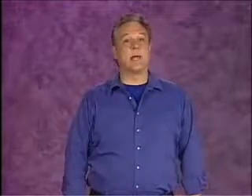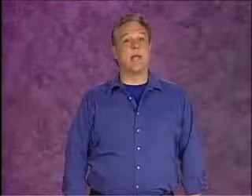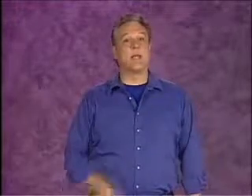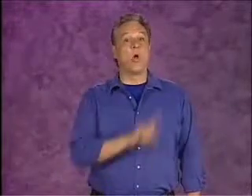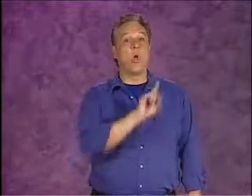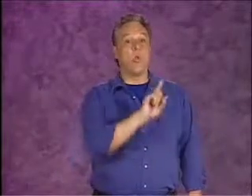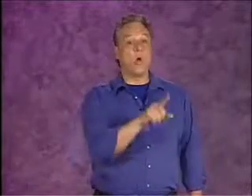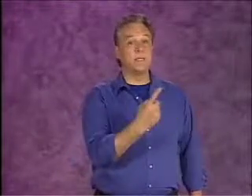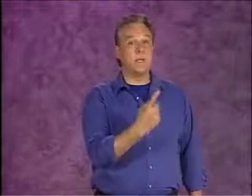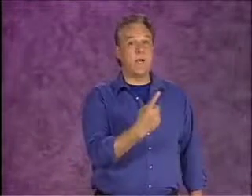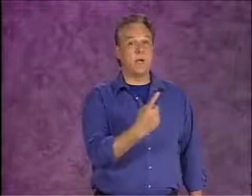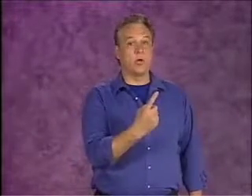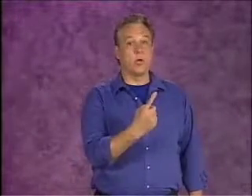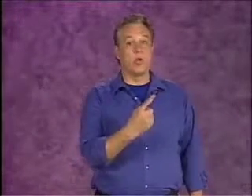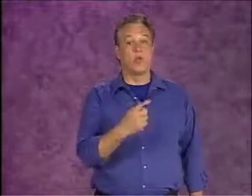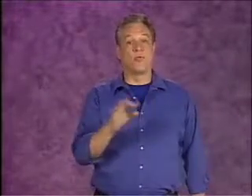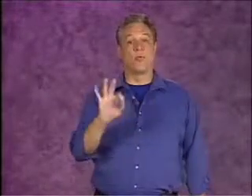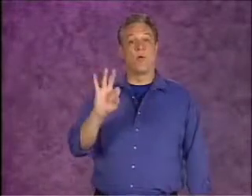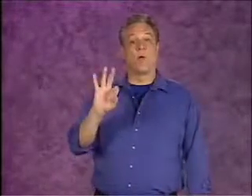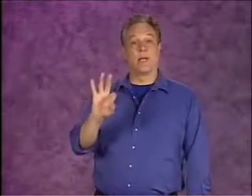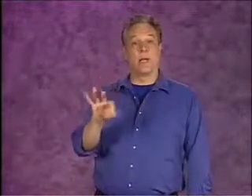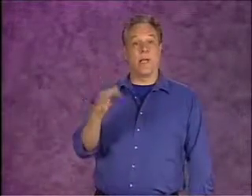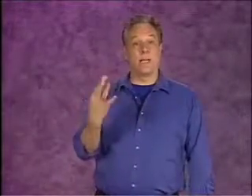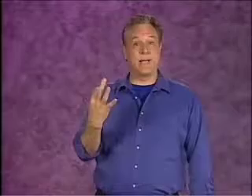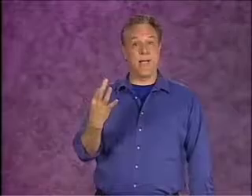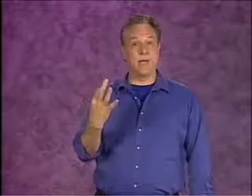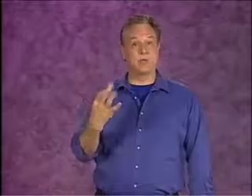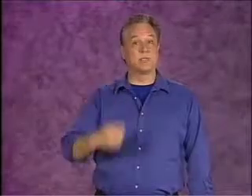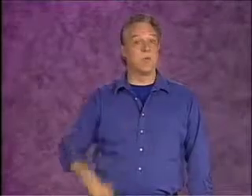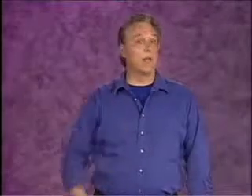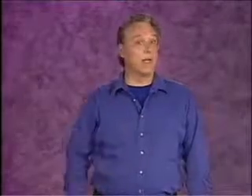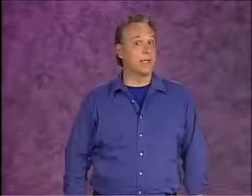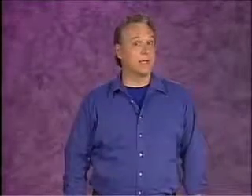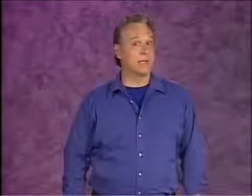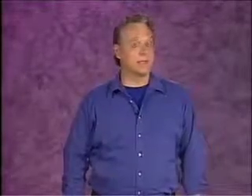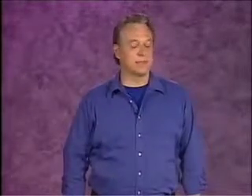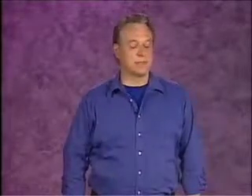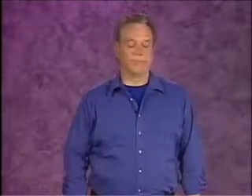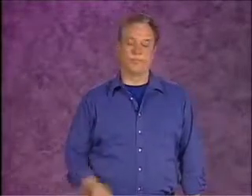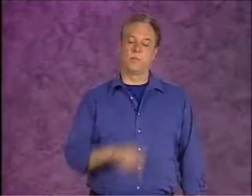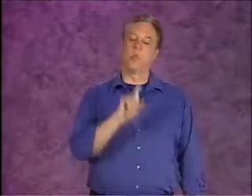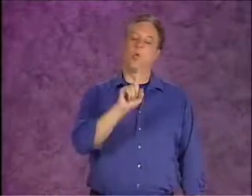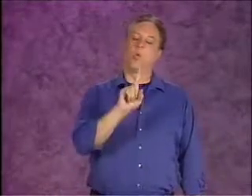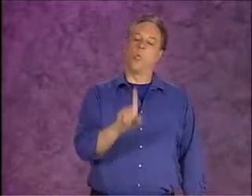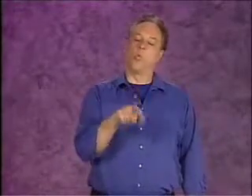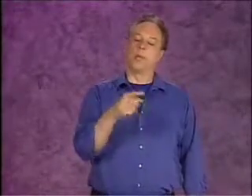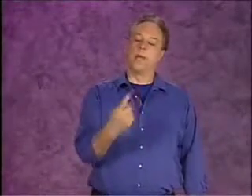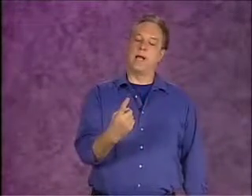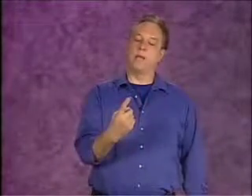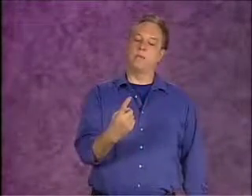sign $1 through $9 like this. $1,